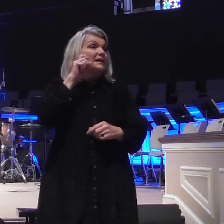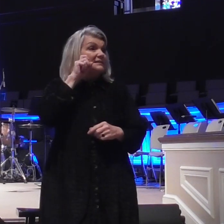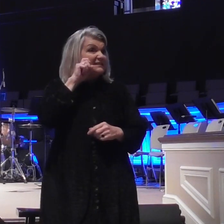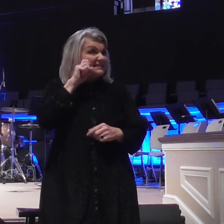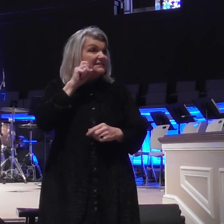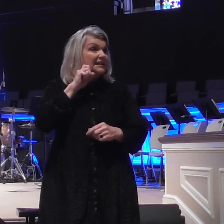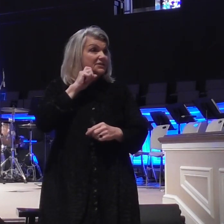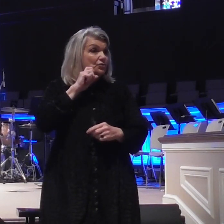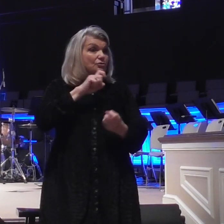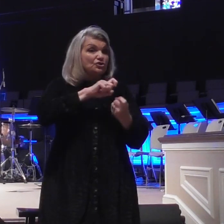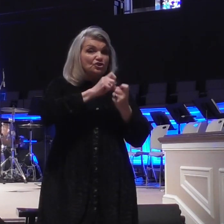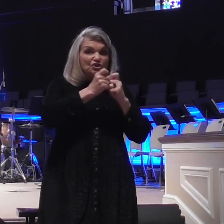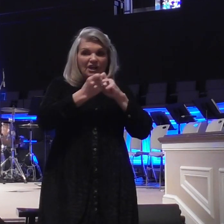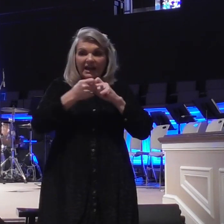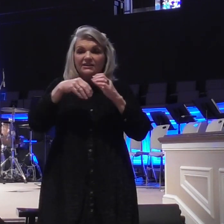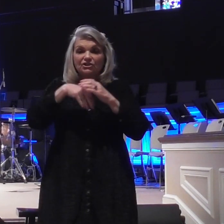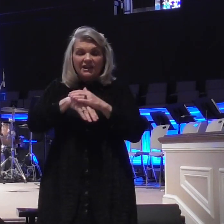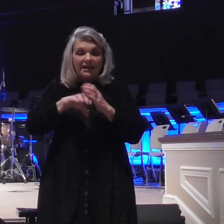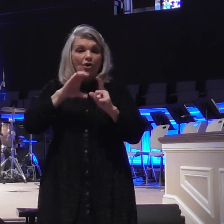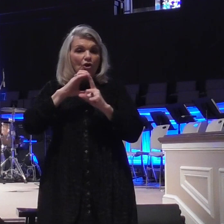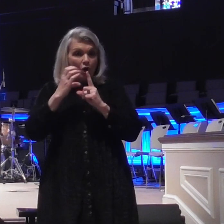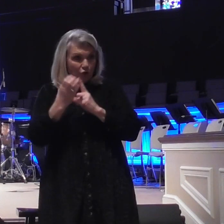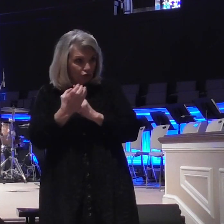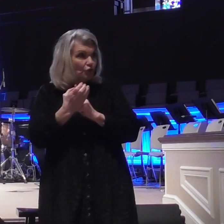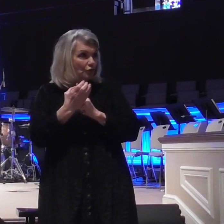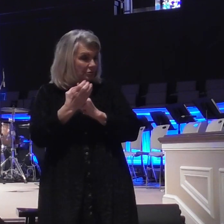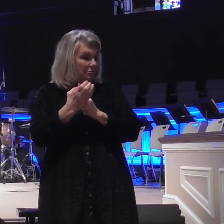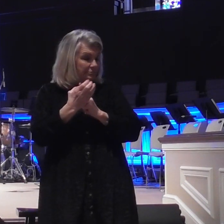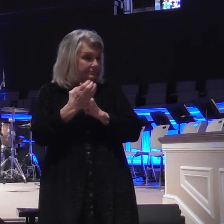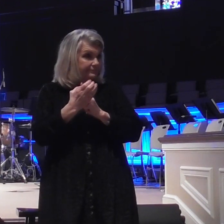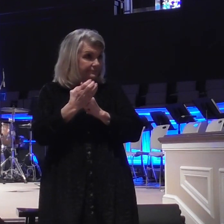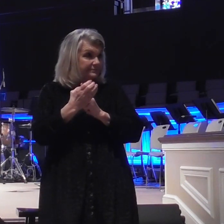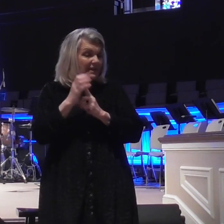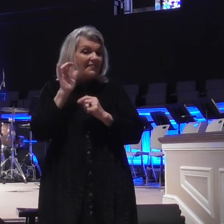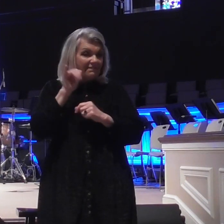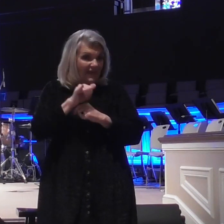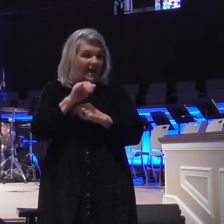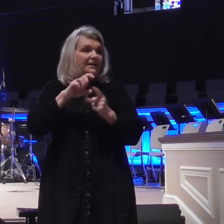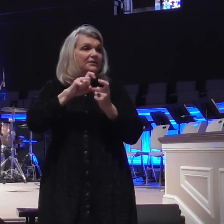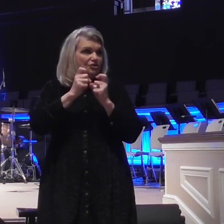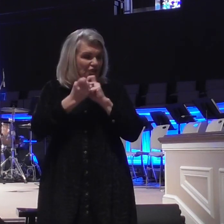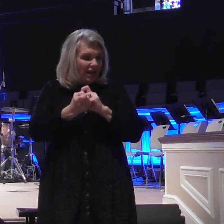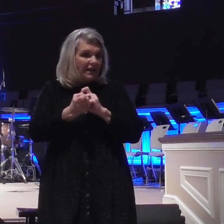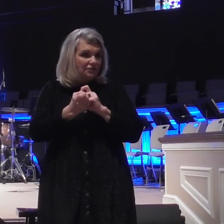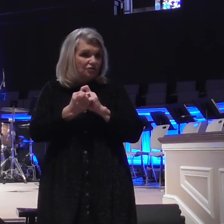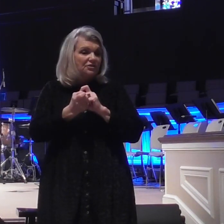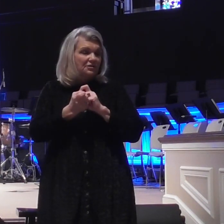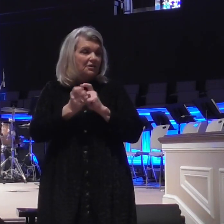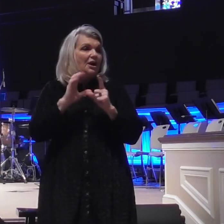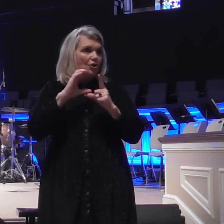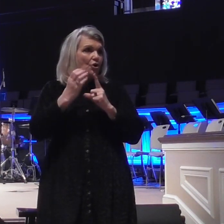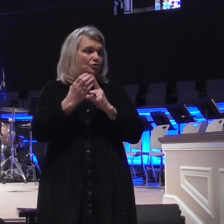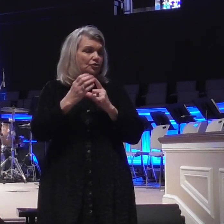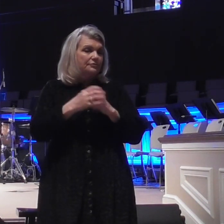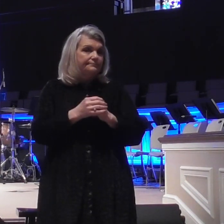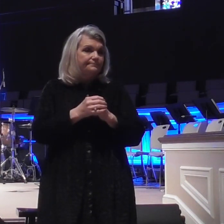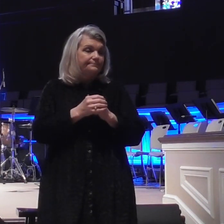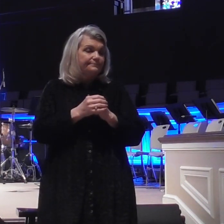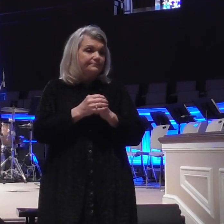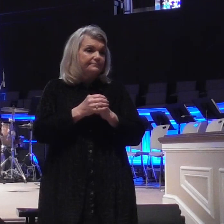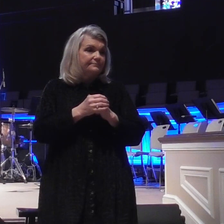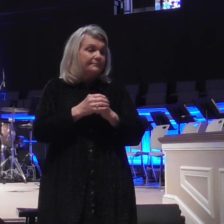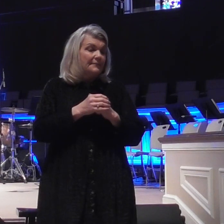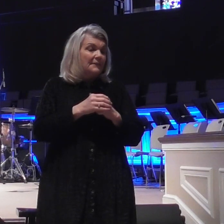And what that has raised for us in so many areas is, what indeed is a person? The sexual revolution has brought up the issues of